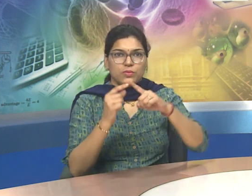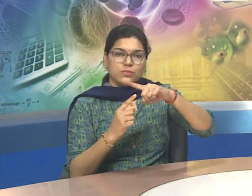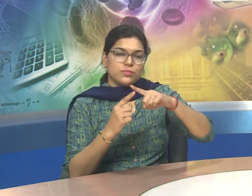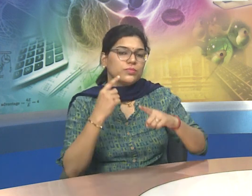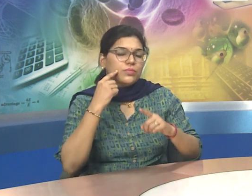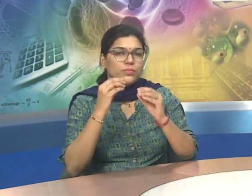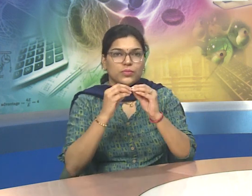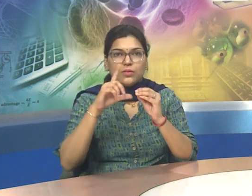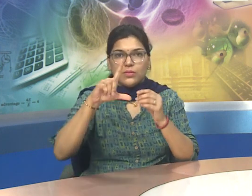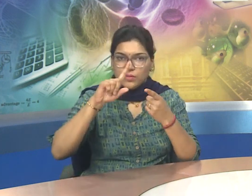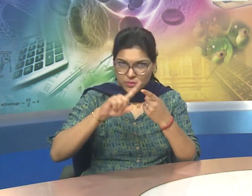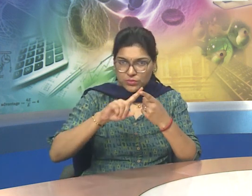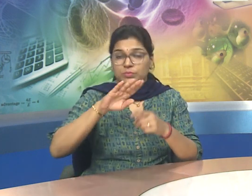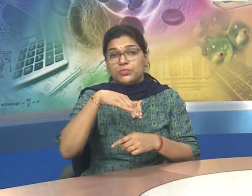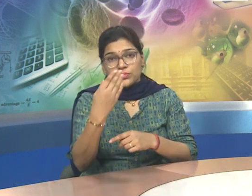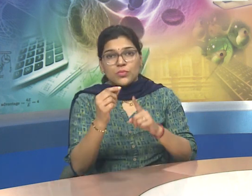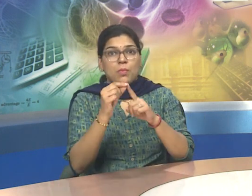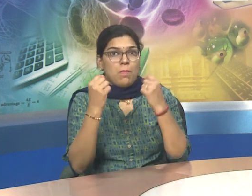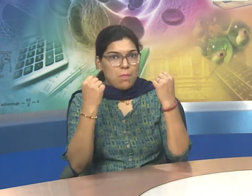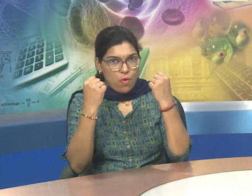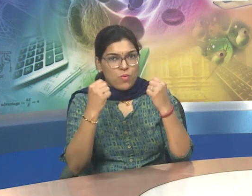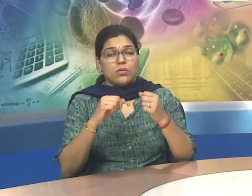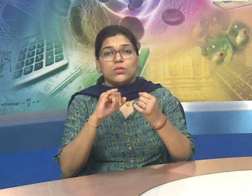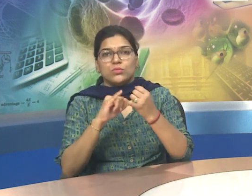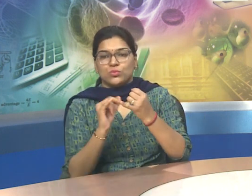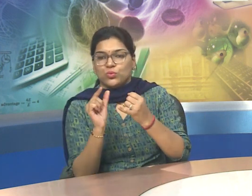Uninterruptible Power Supply.